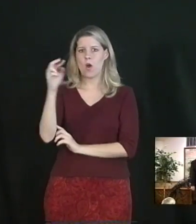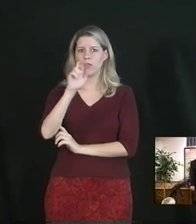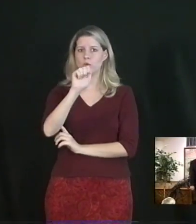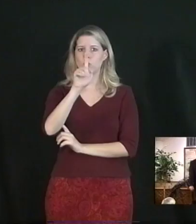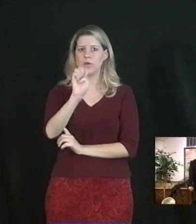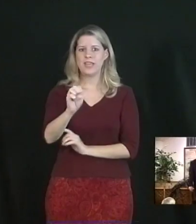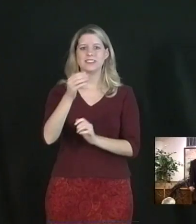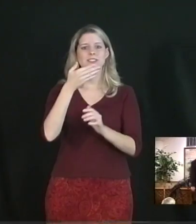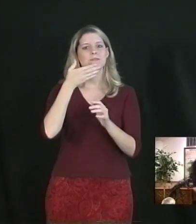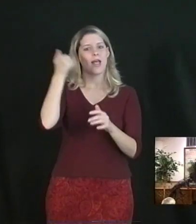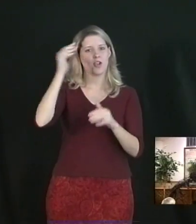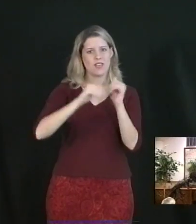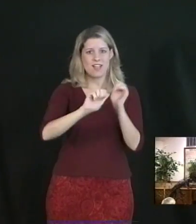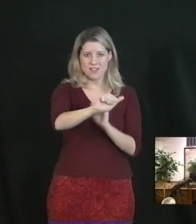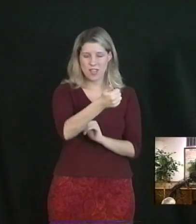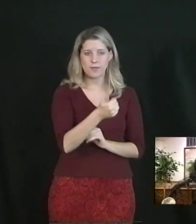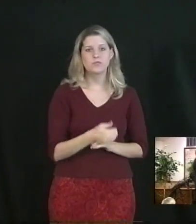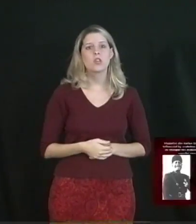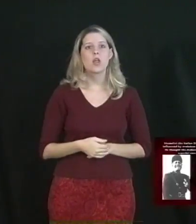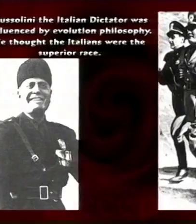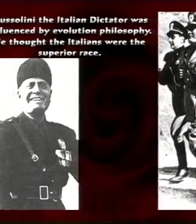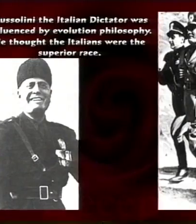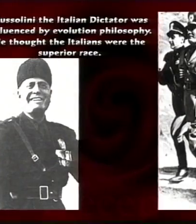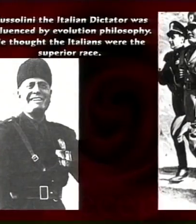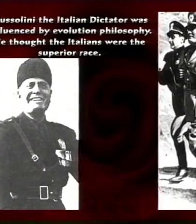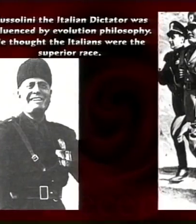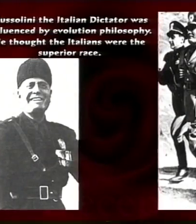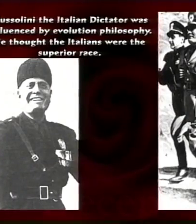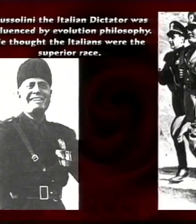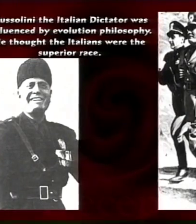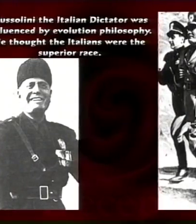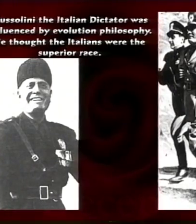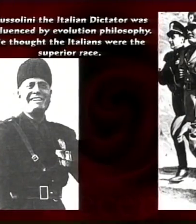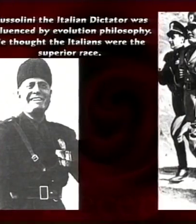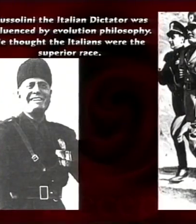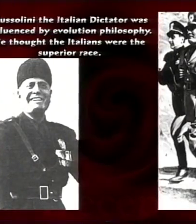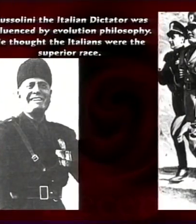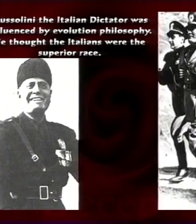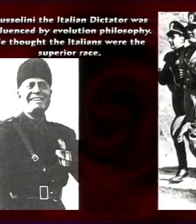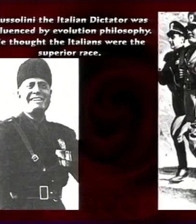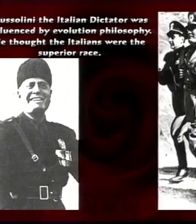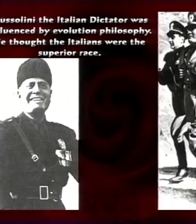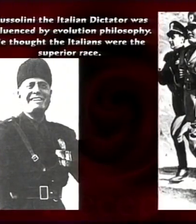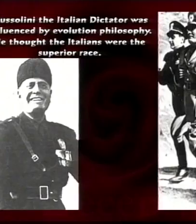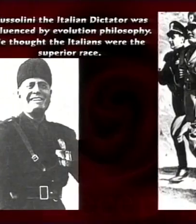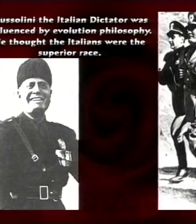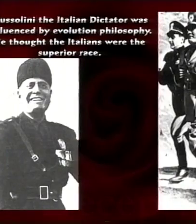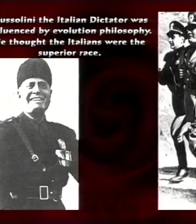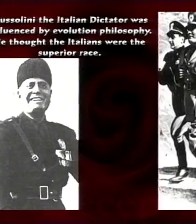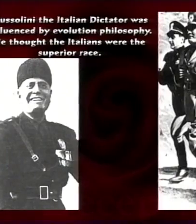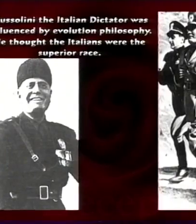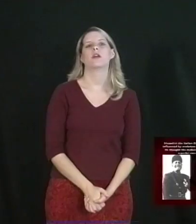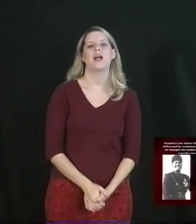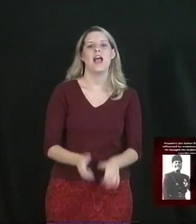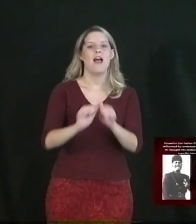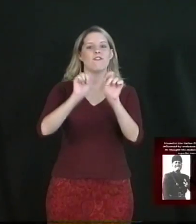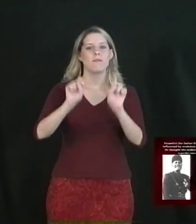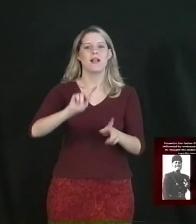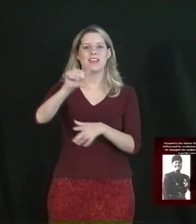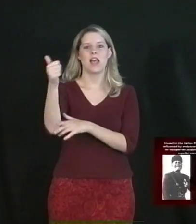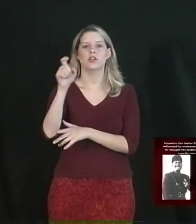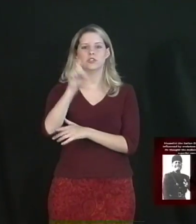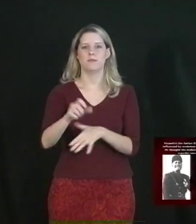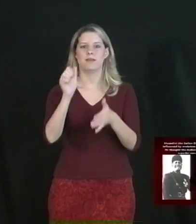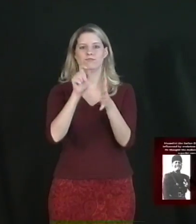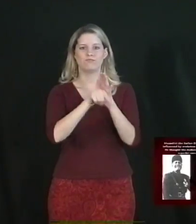race is superior to another. But Mussolini, the Italian dictator, thought that the Italians were the superior race, and